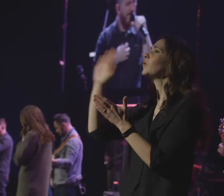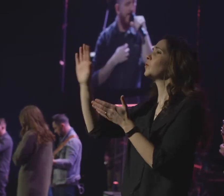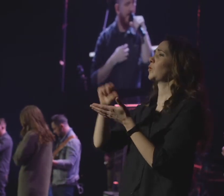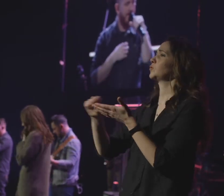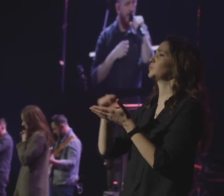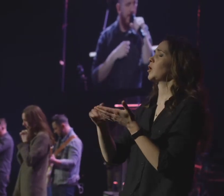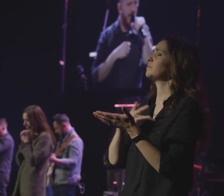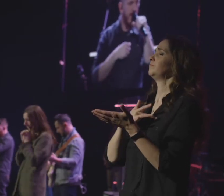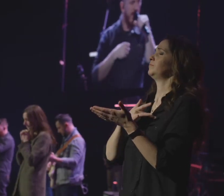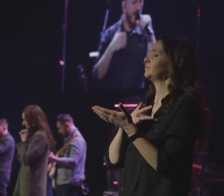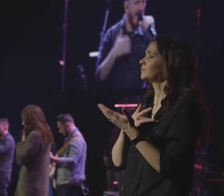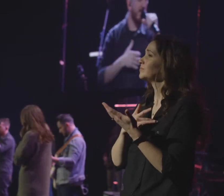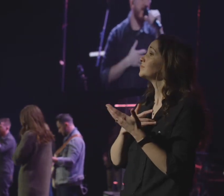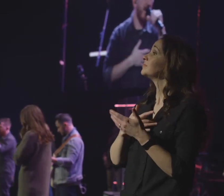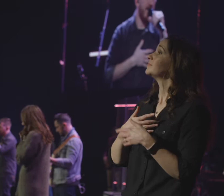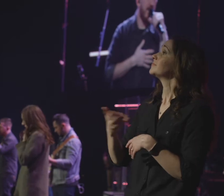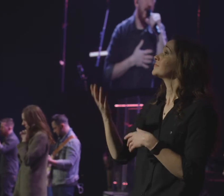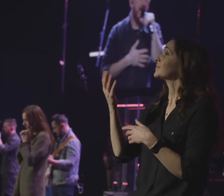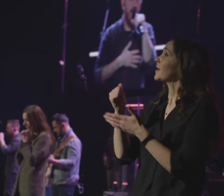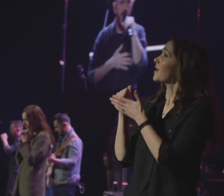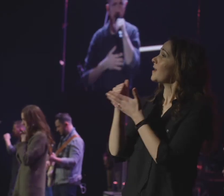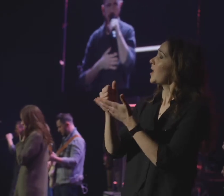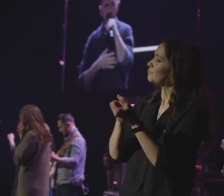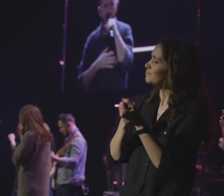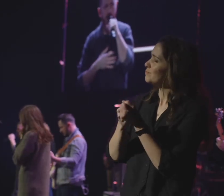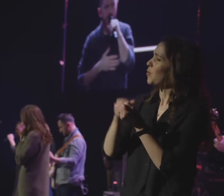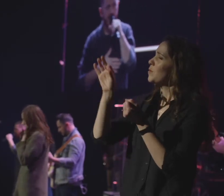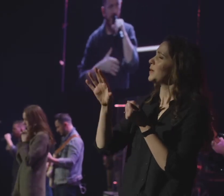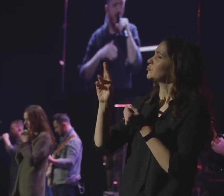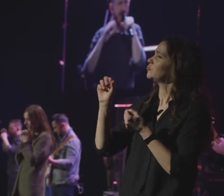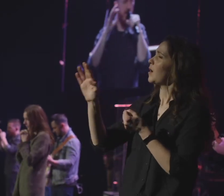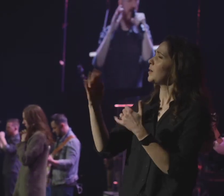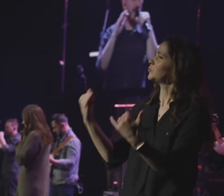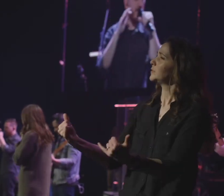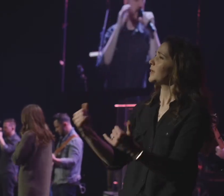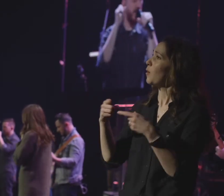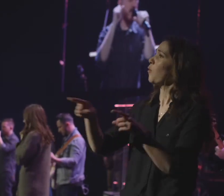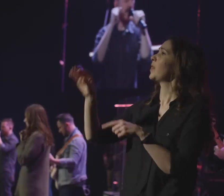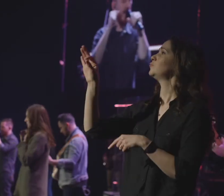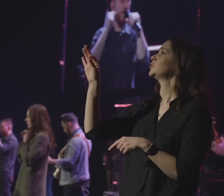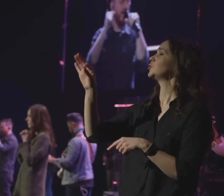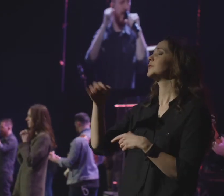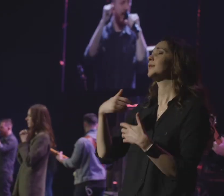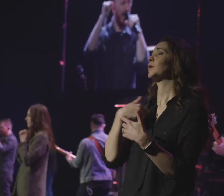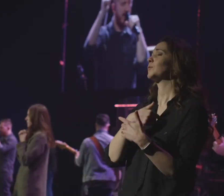Rob. Connect with us, God. We just praise you and thank you in Jesus'